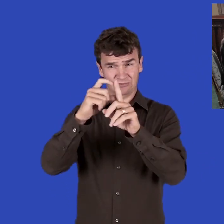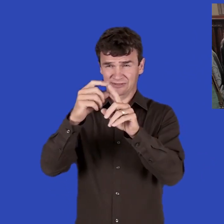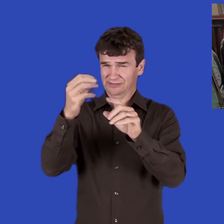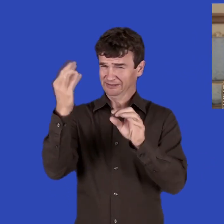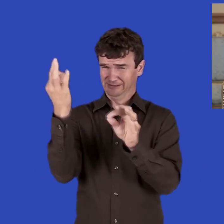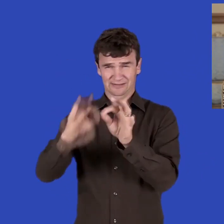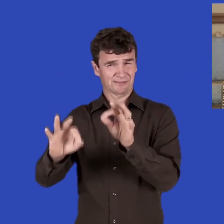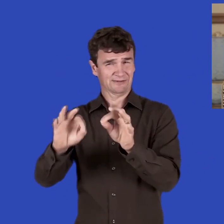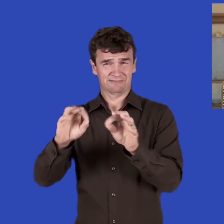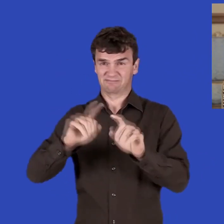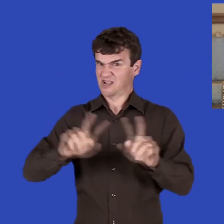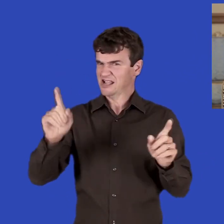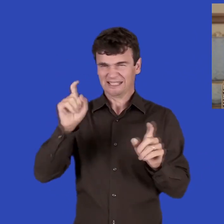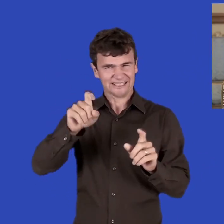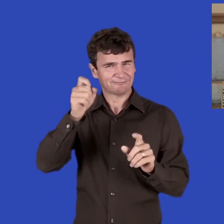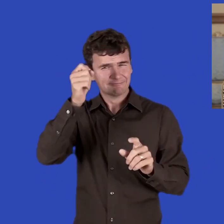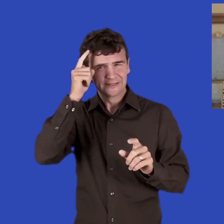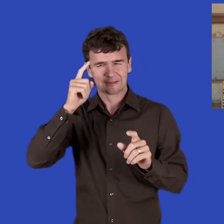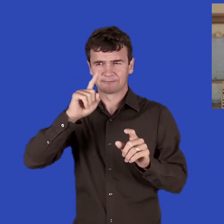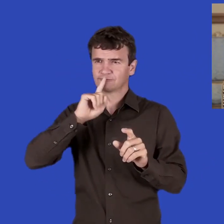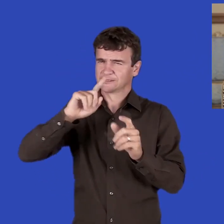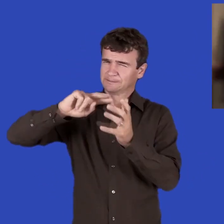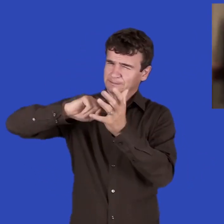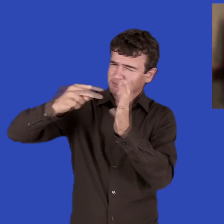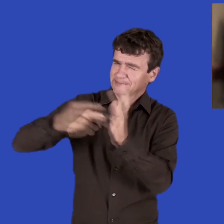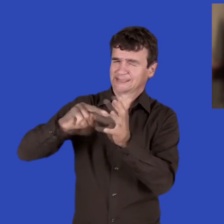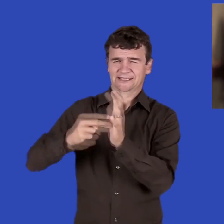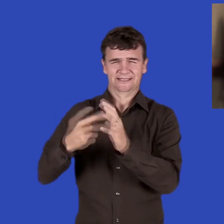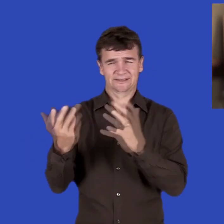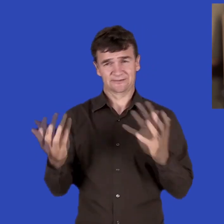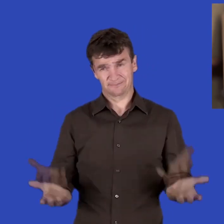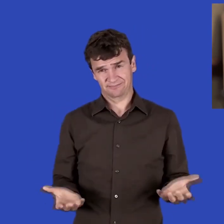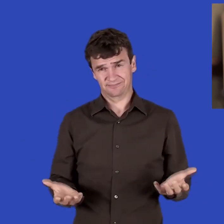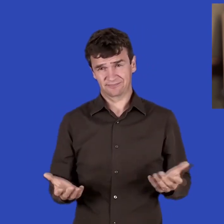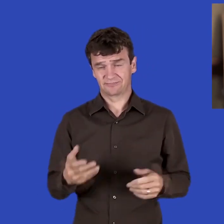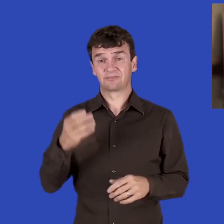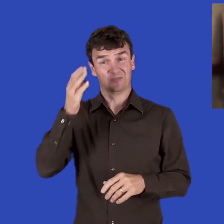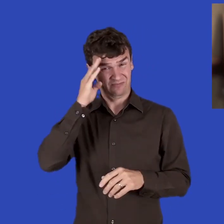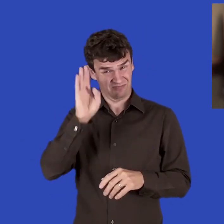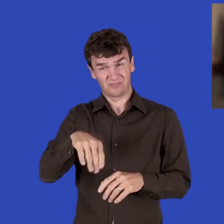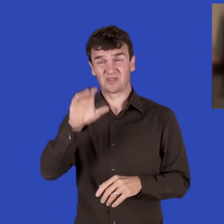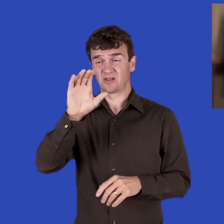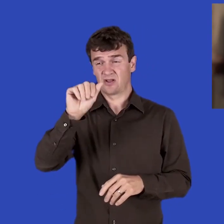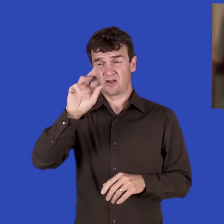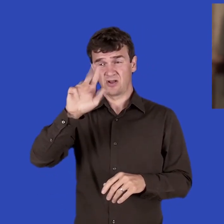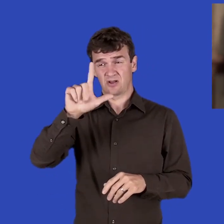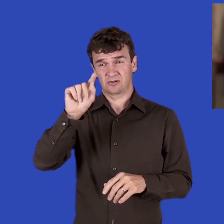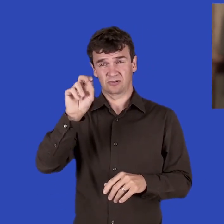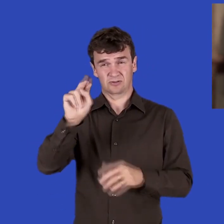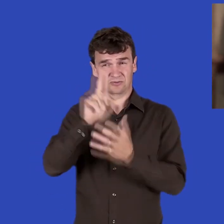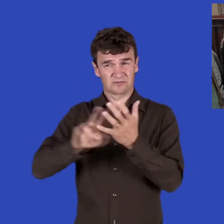them. If you've formed an a priori assumption about that person's ability to achieve something, you